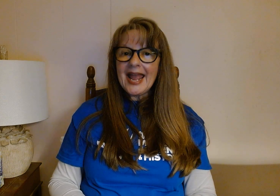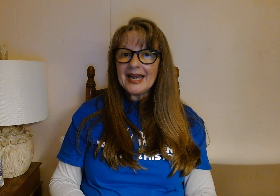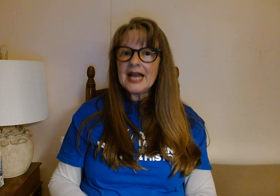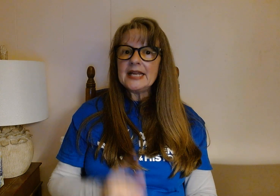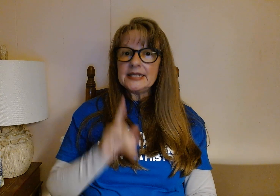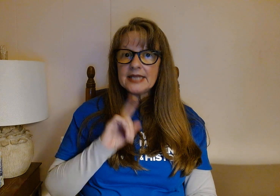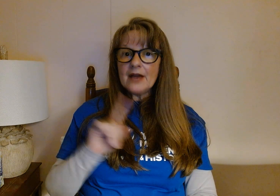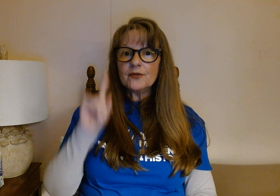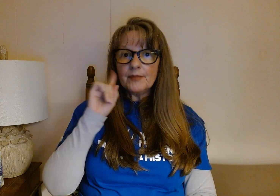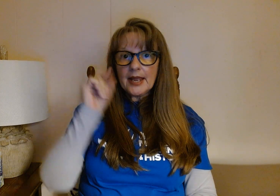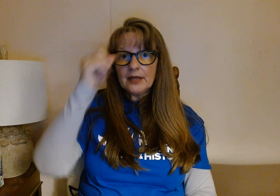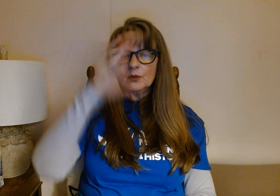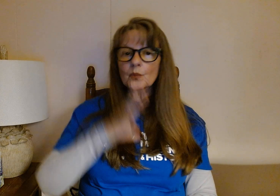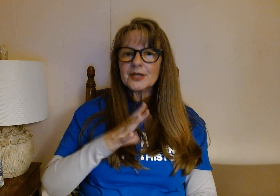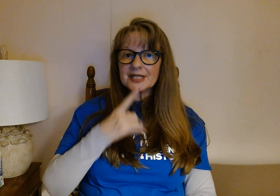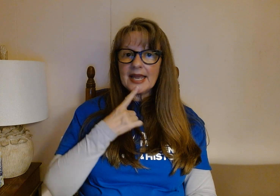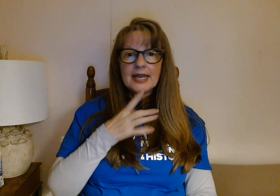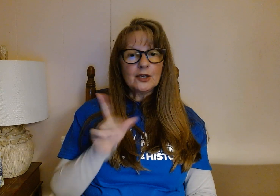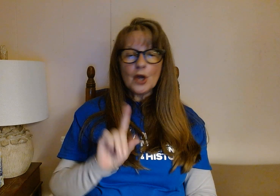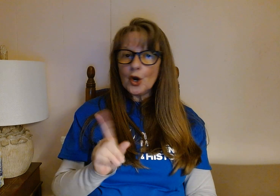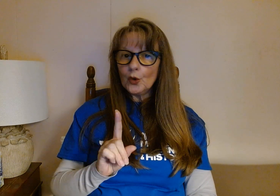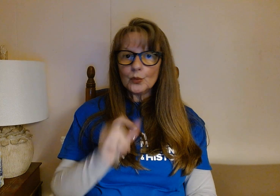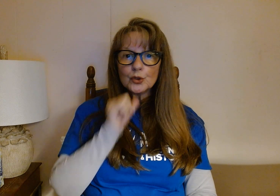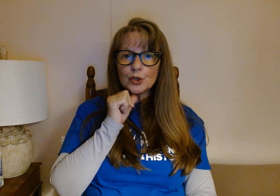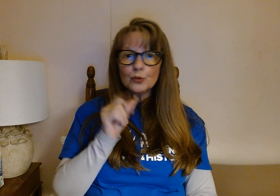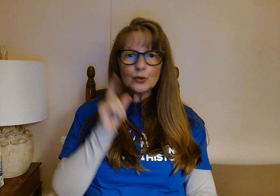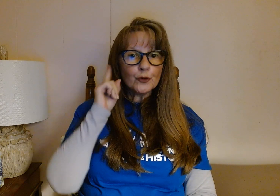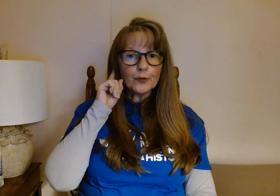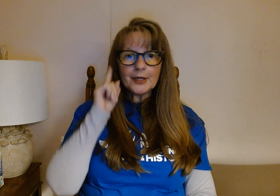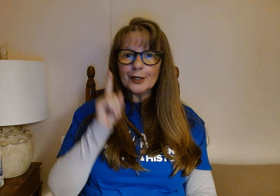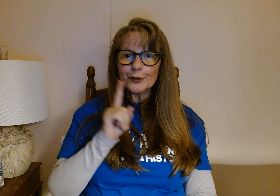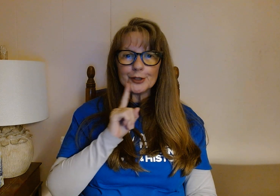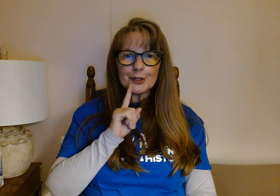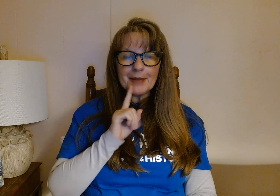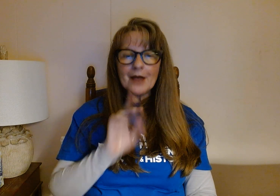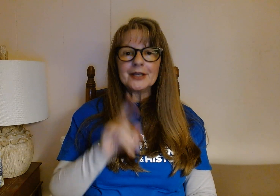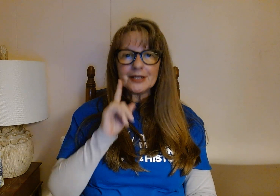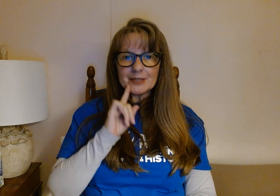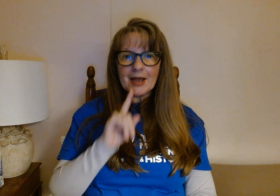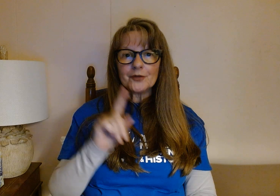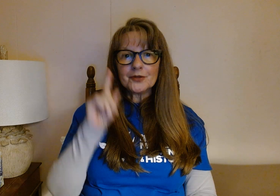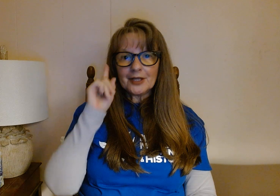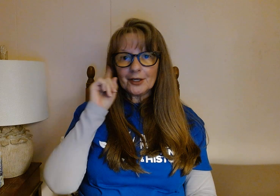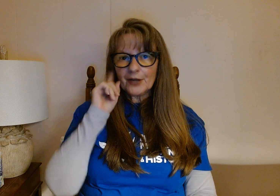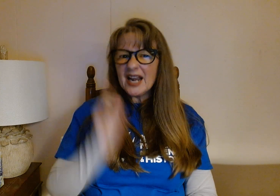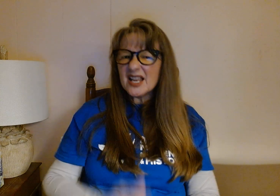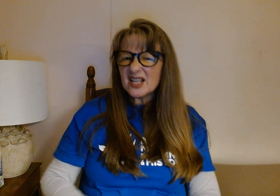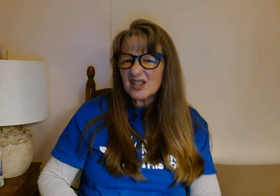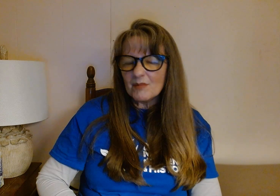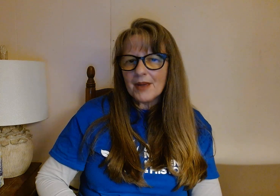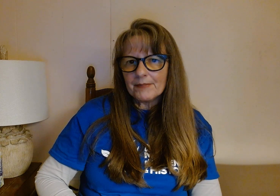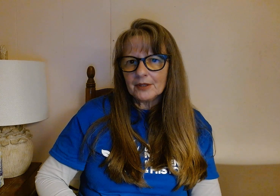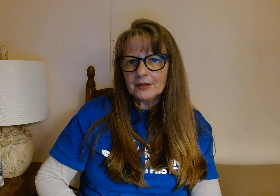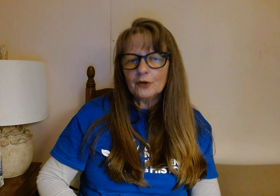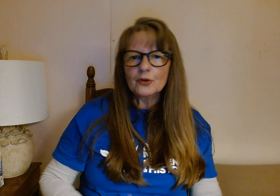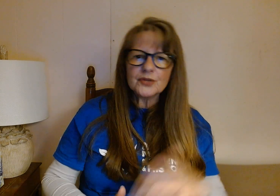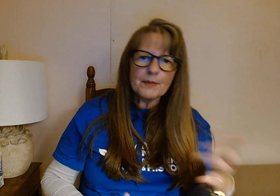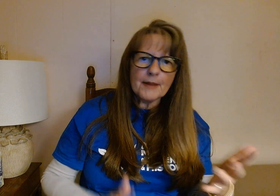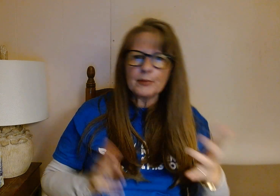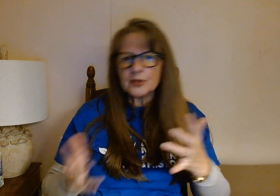a deaf man was saying, no, don't do from the ear to the mouth, and it is mouth to the ear. Kind of like salt and pepper. You know, you don't say pepper and salt. You